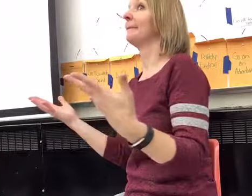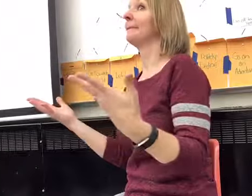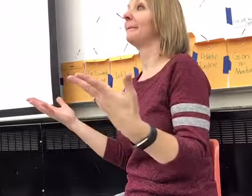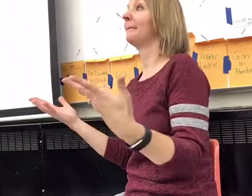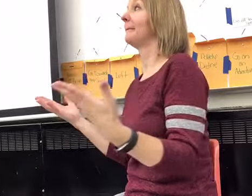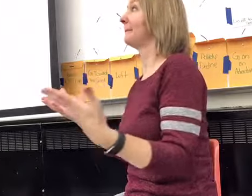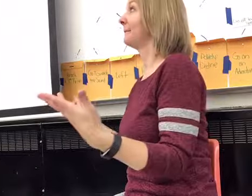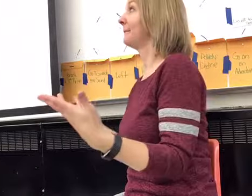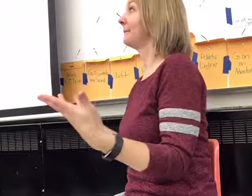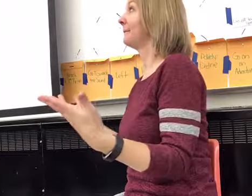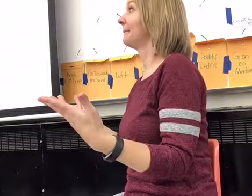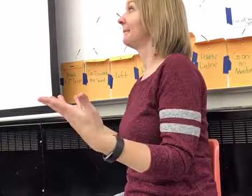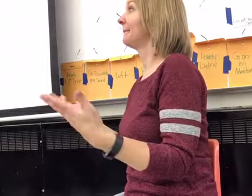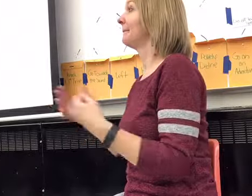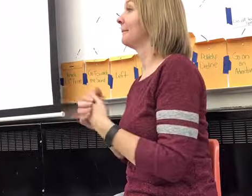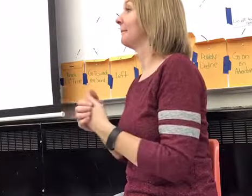It is a BIDEC test, but what is that called today?